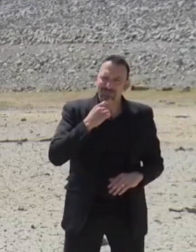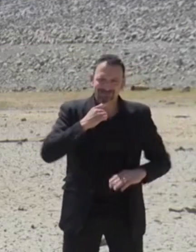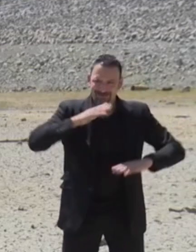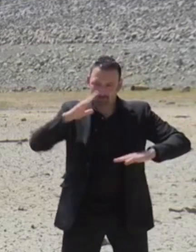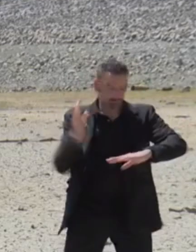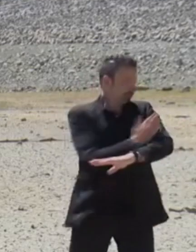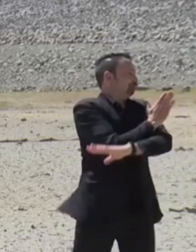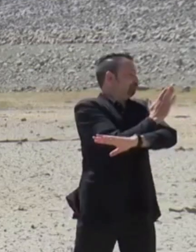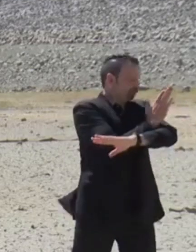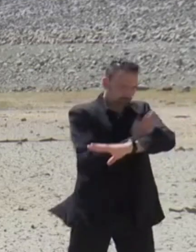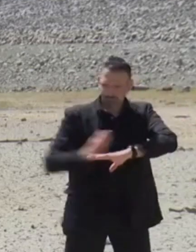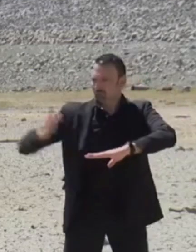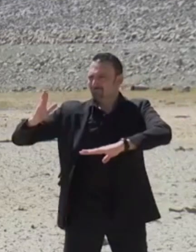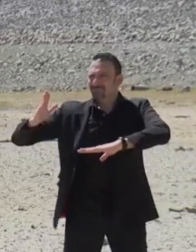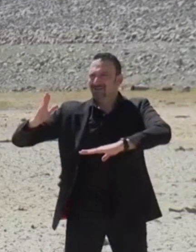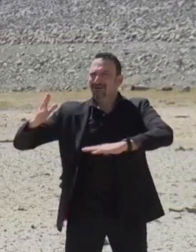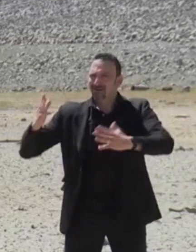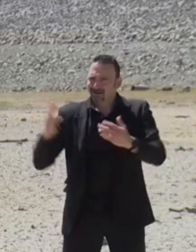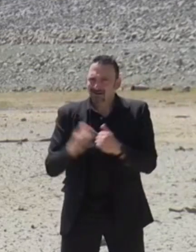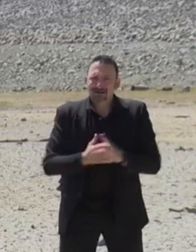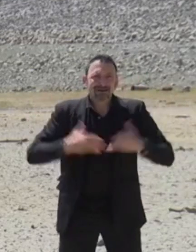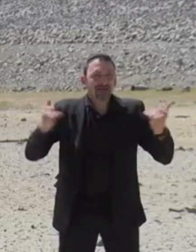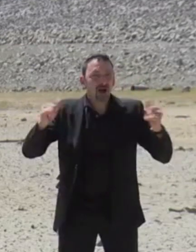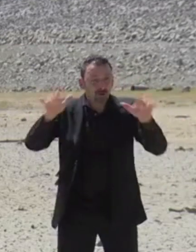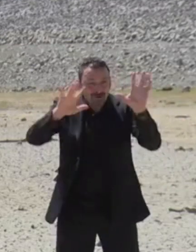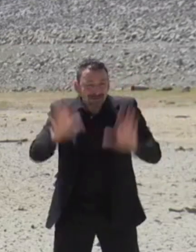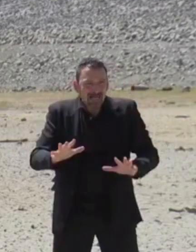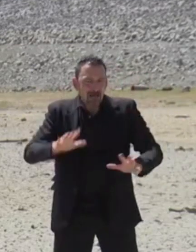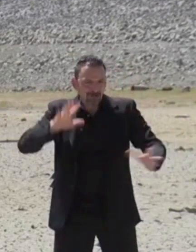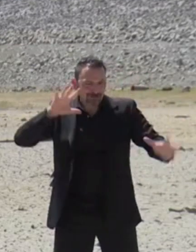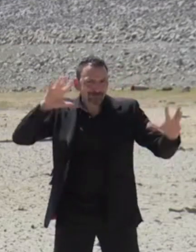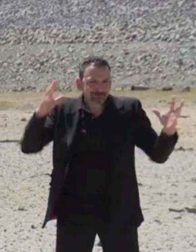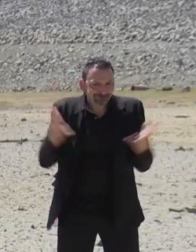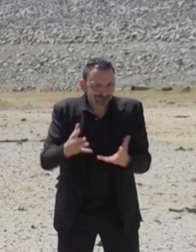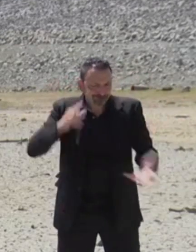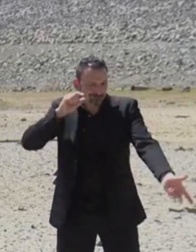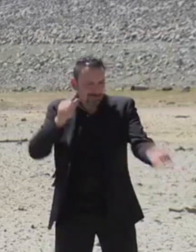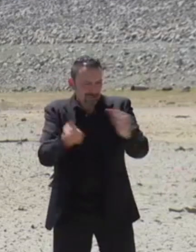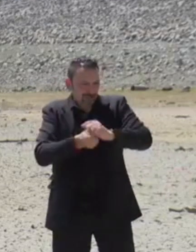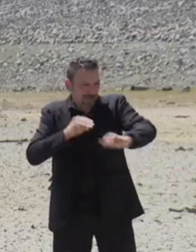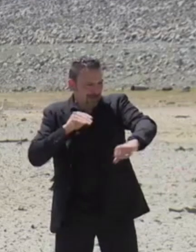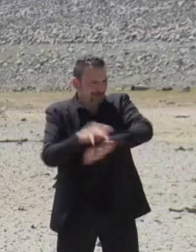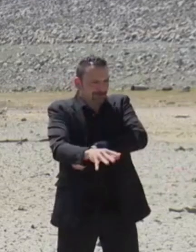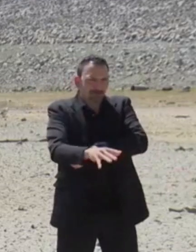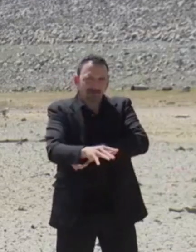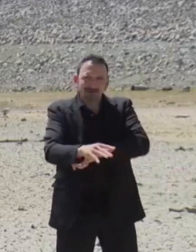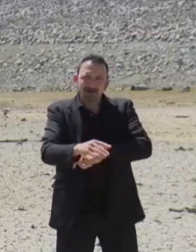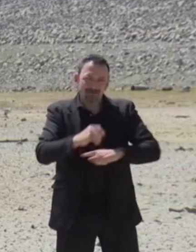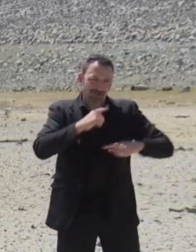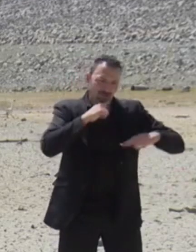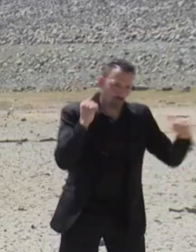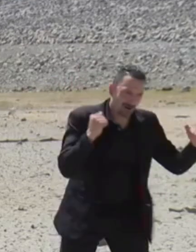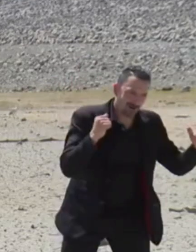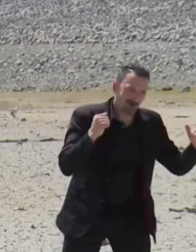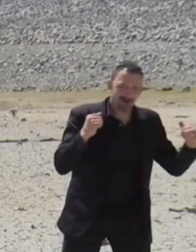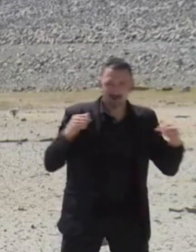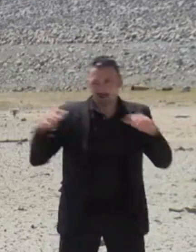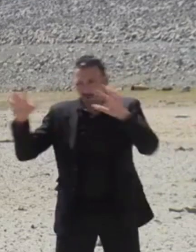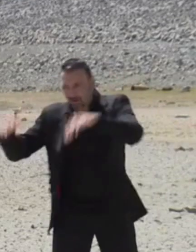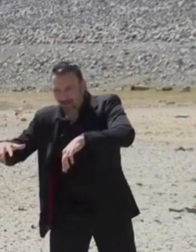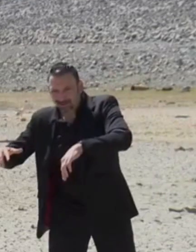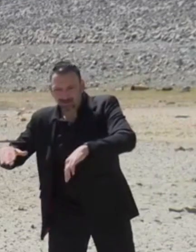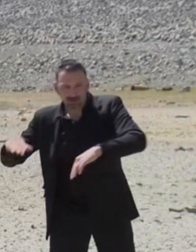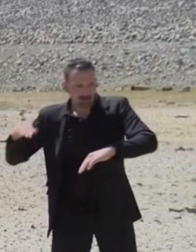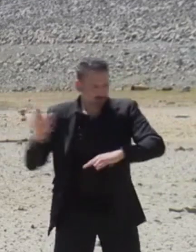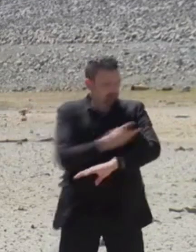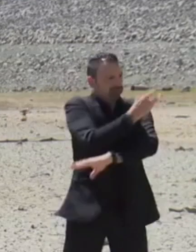now is the climate-induced impacts of these droughts. And that's what we need to hit head on. We need to